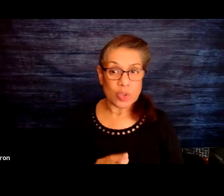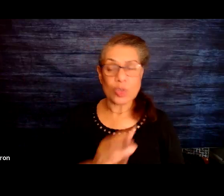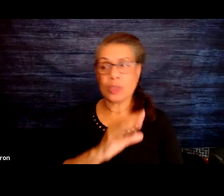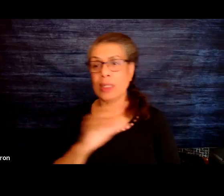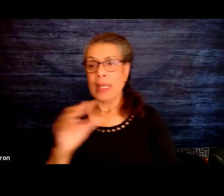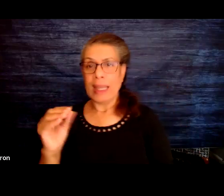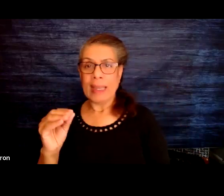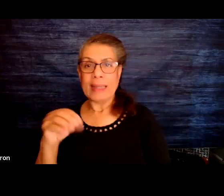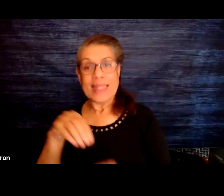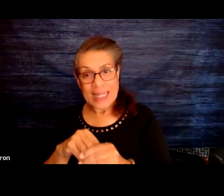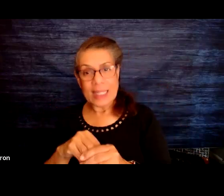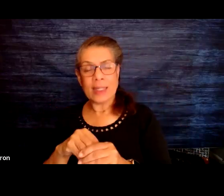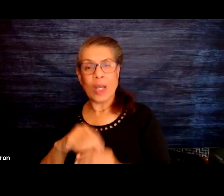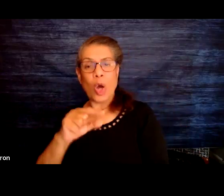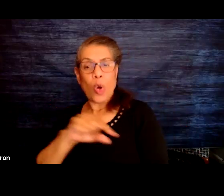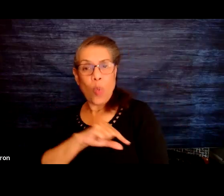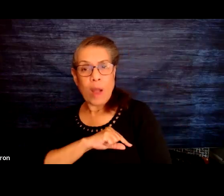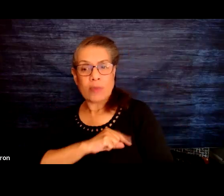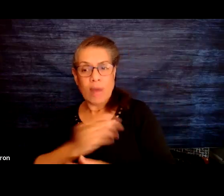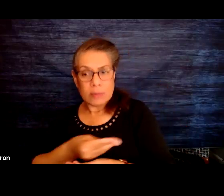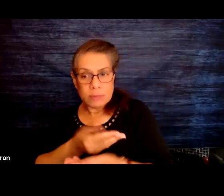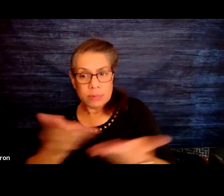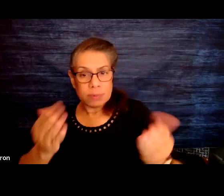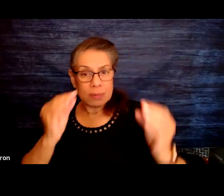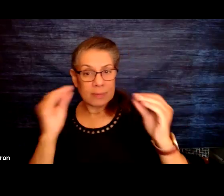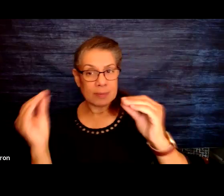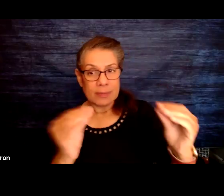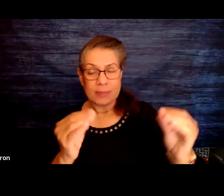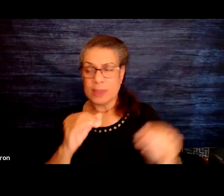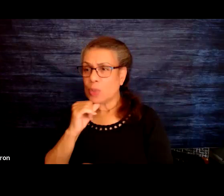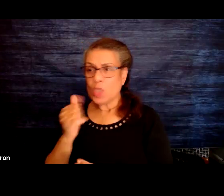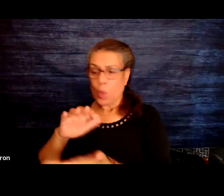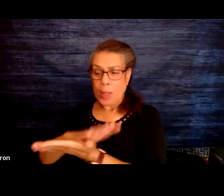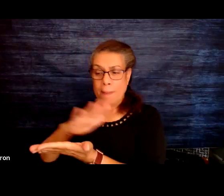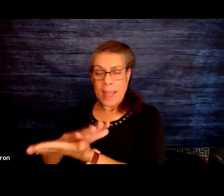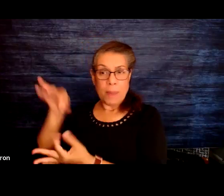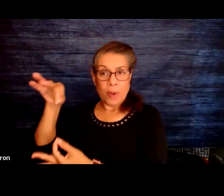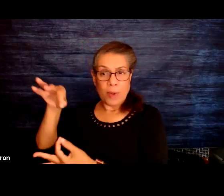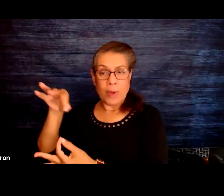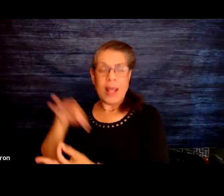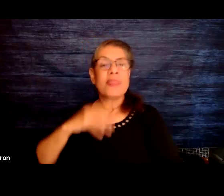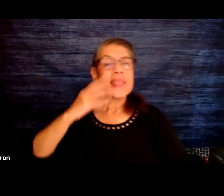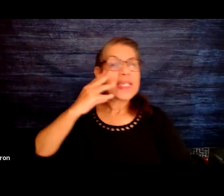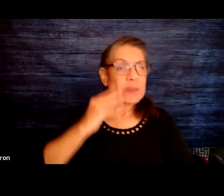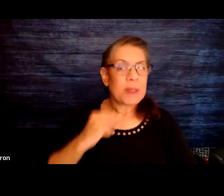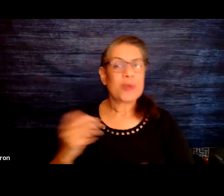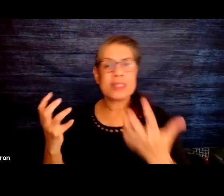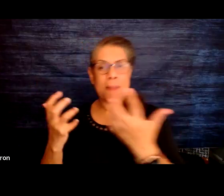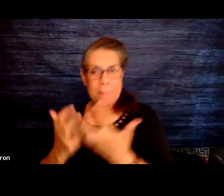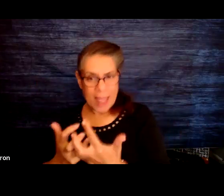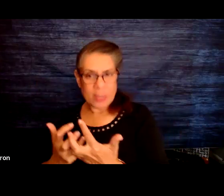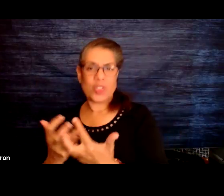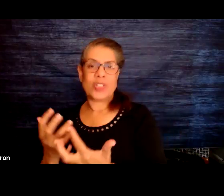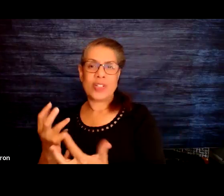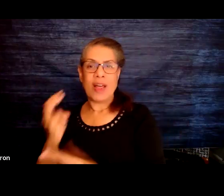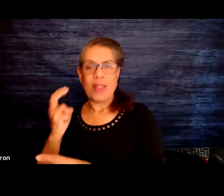a quality way, so that it's not just that we've got it on paper, that the actual experience merits all of the hard